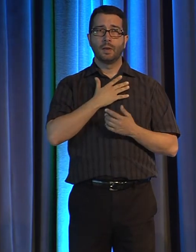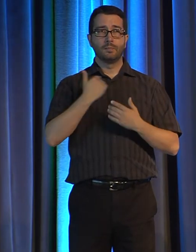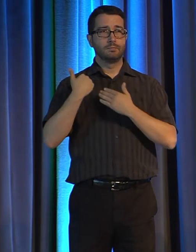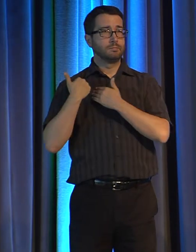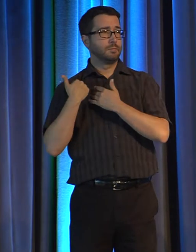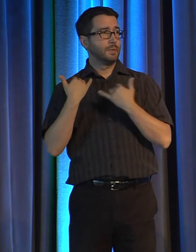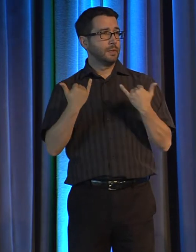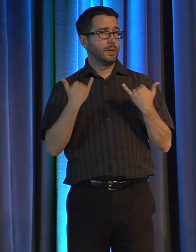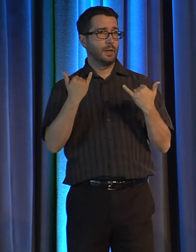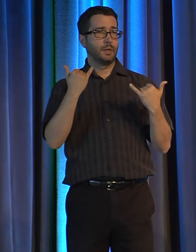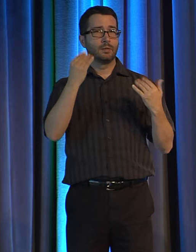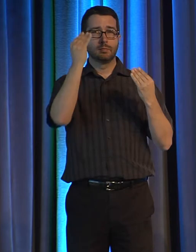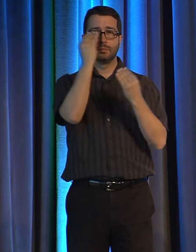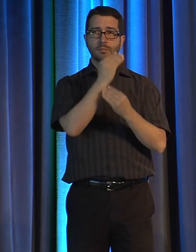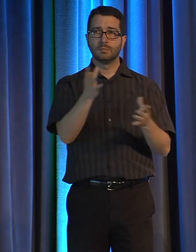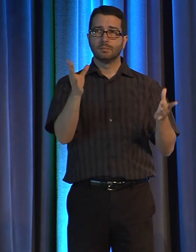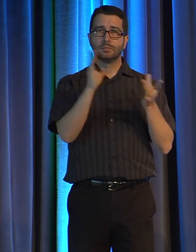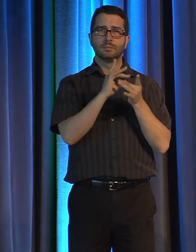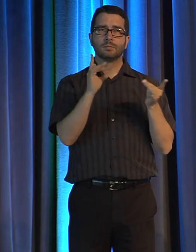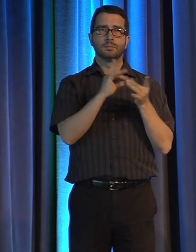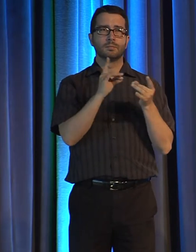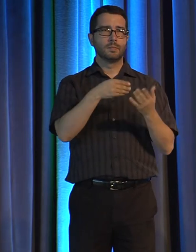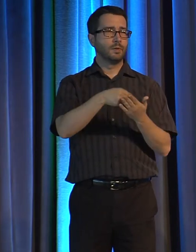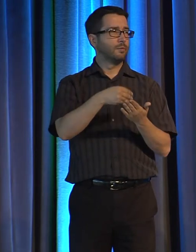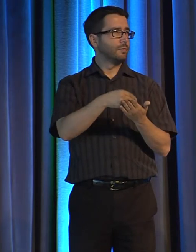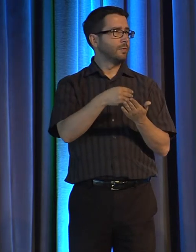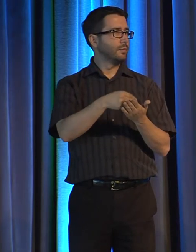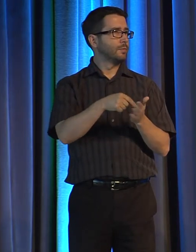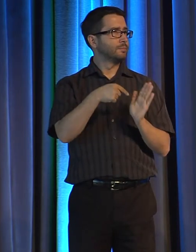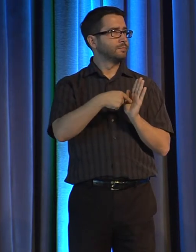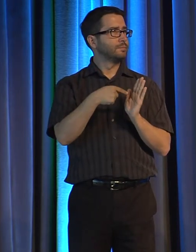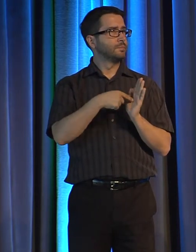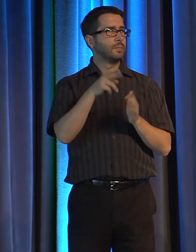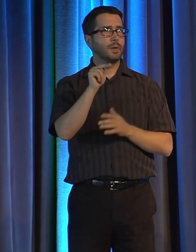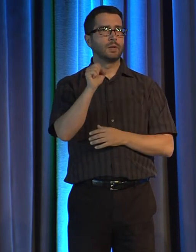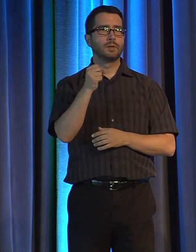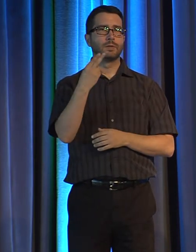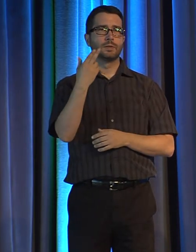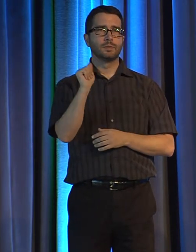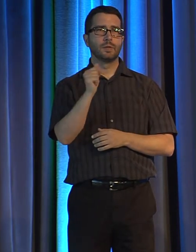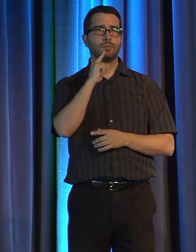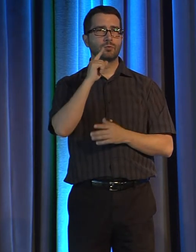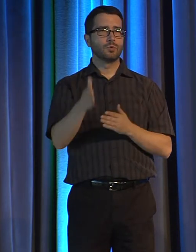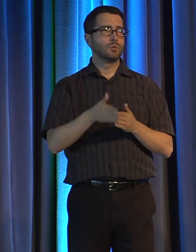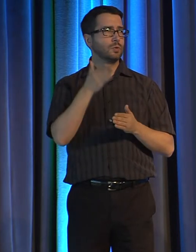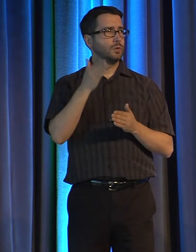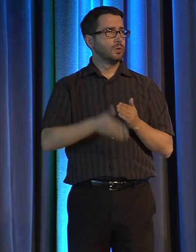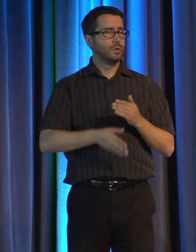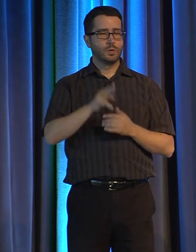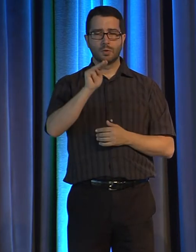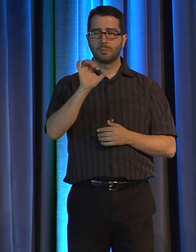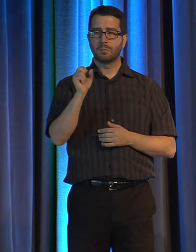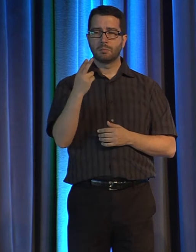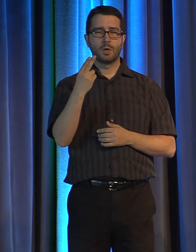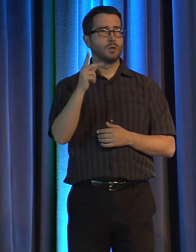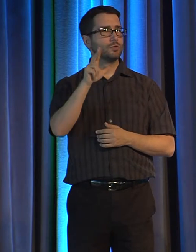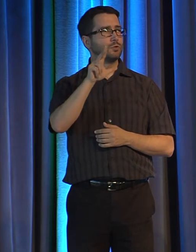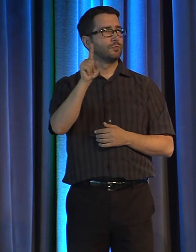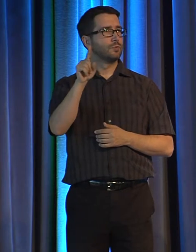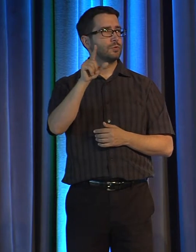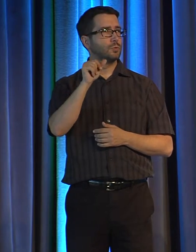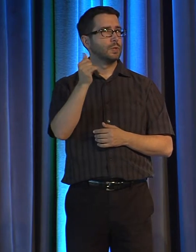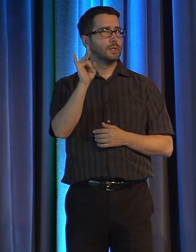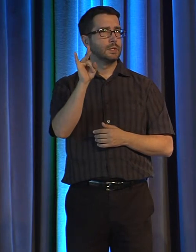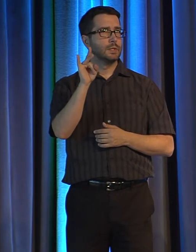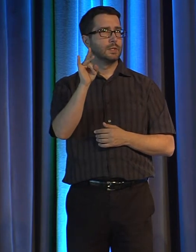some comments on the financial statements of the Nova Scotia Health Authority for the year ended March 31, 2018. And